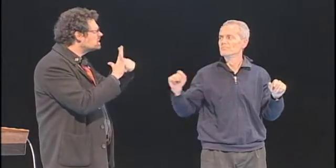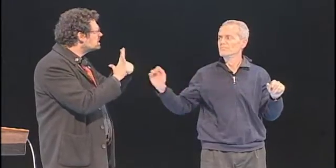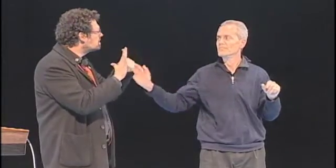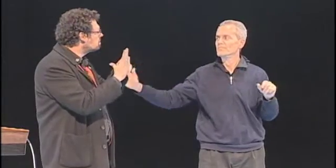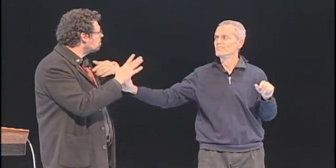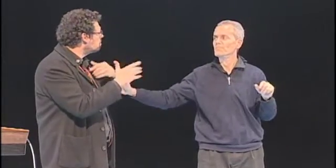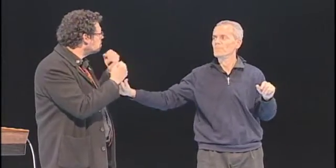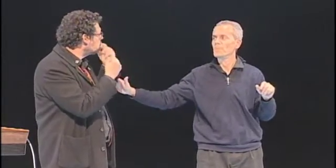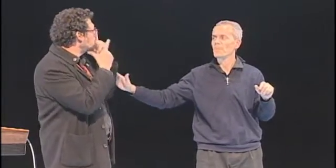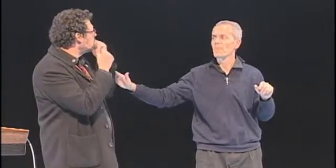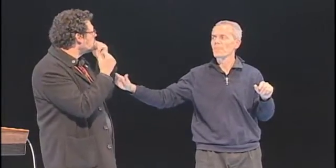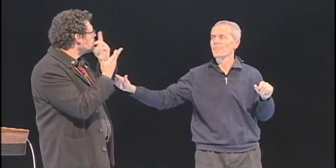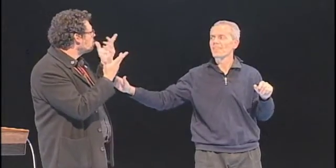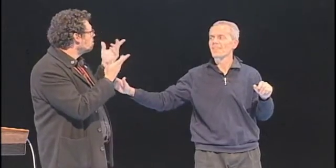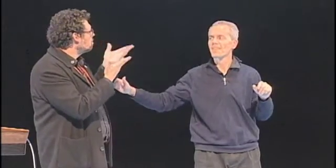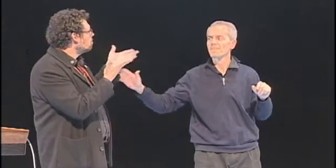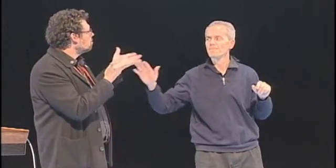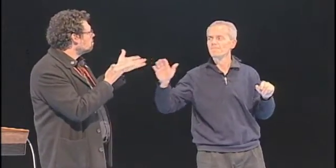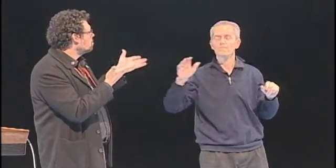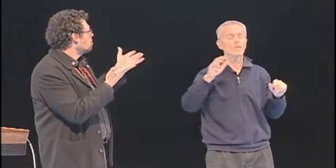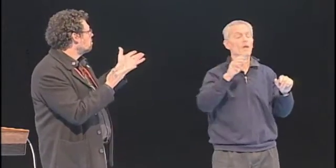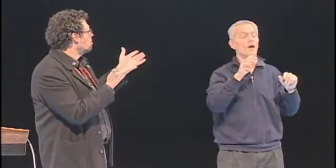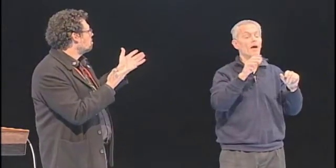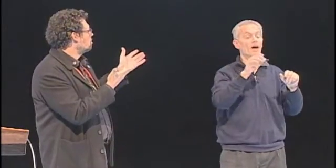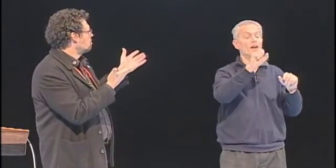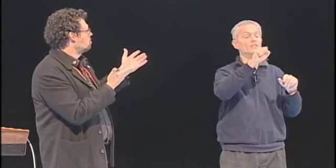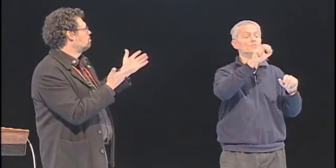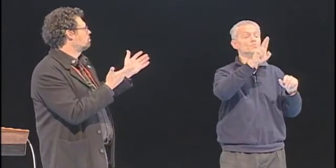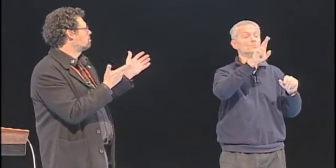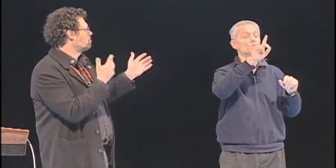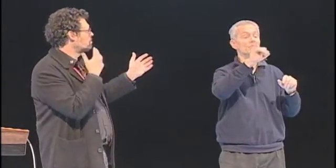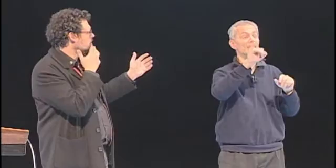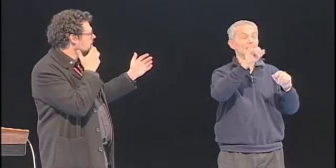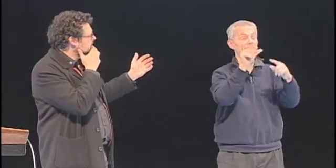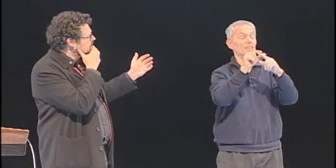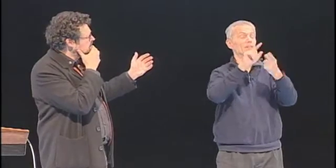is added to it to convey the concept of deafism.